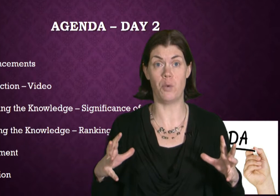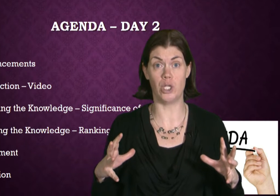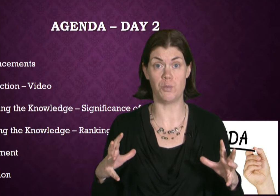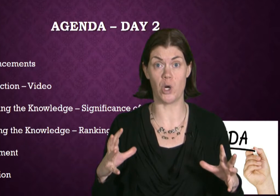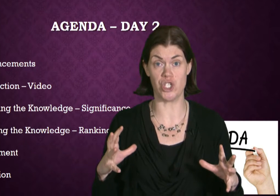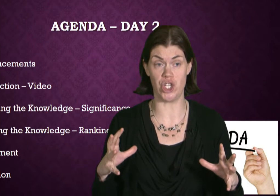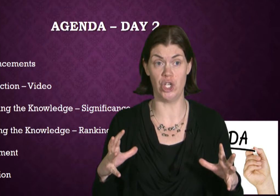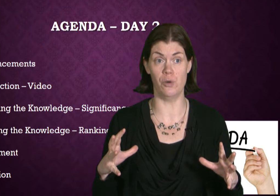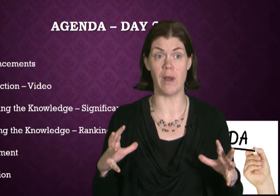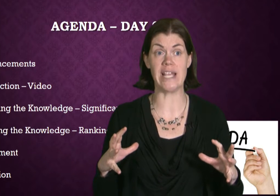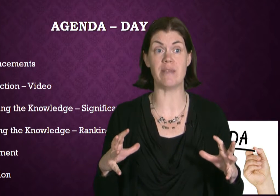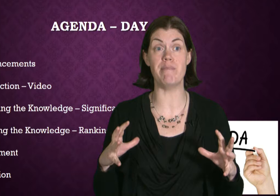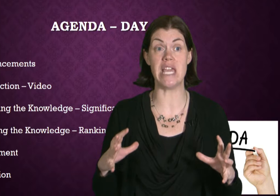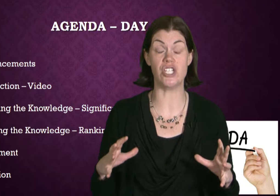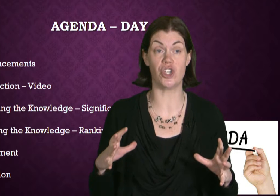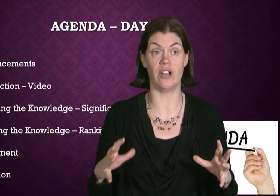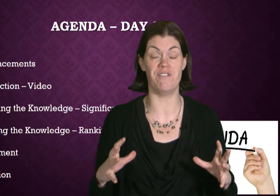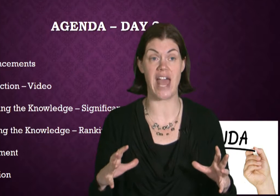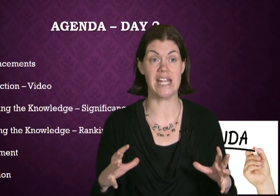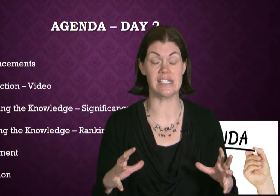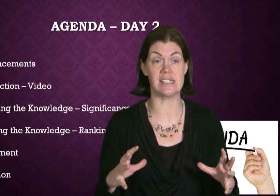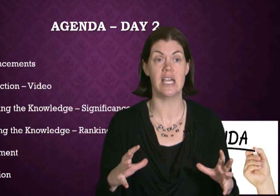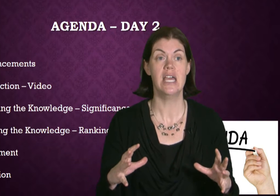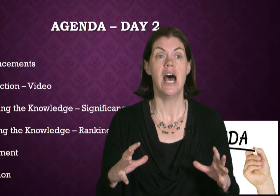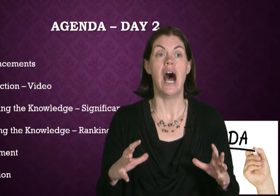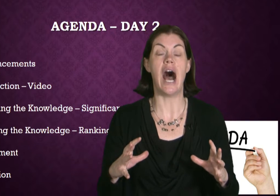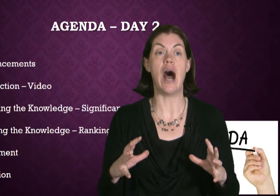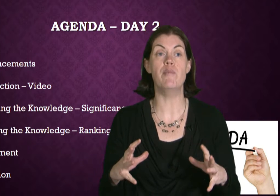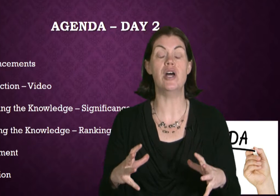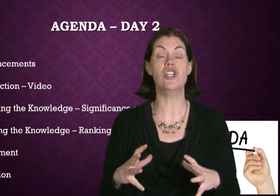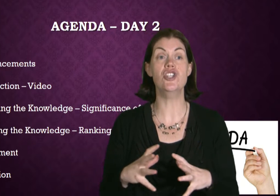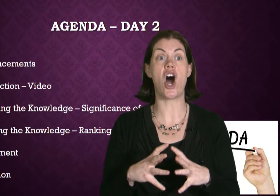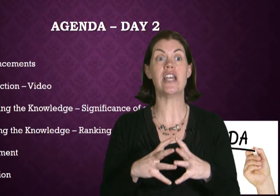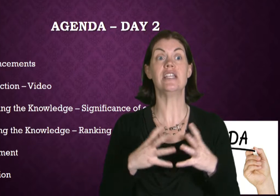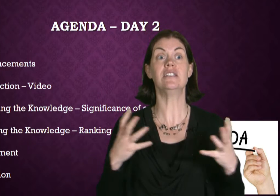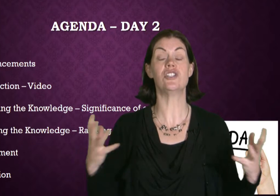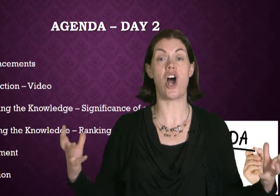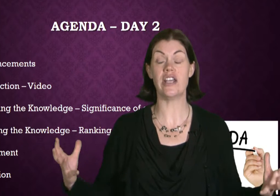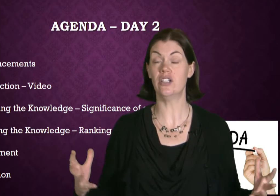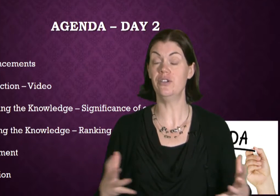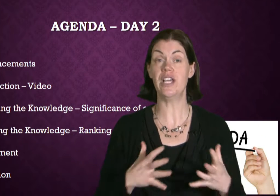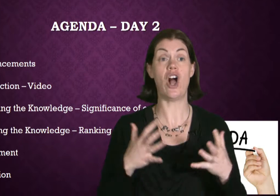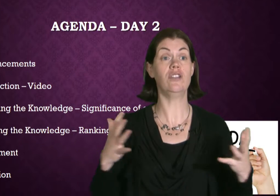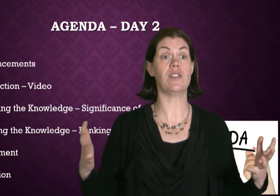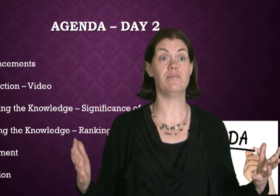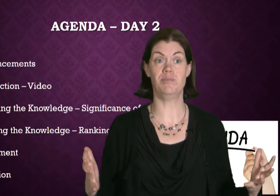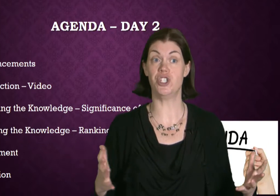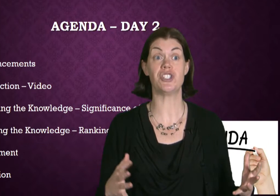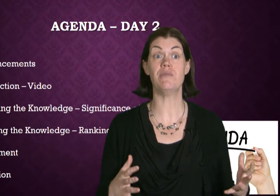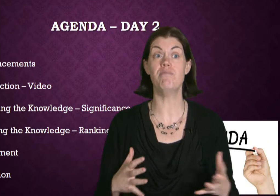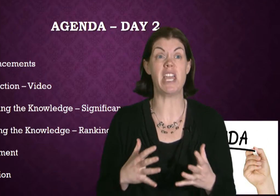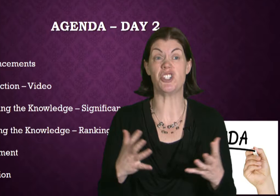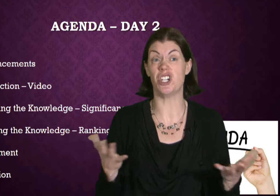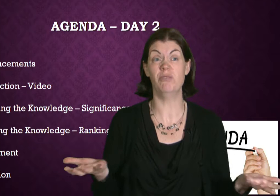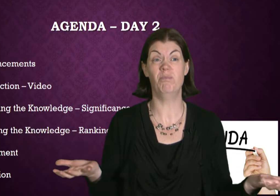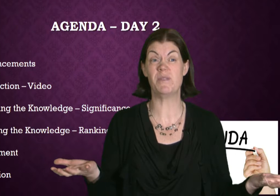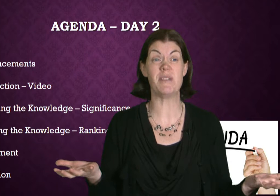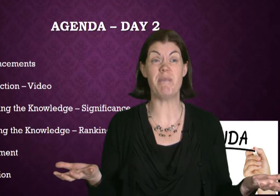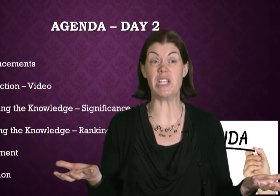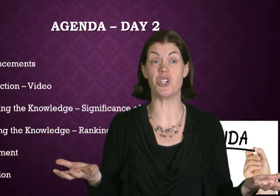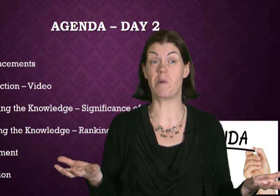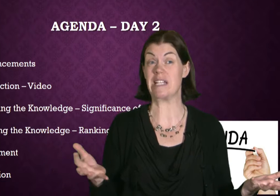events of World War II, right? The major events, not including all of them, just some